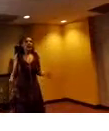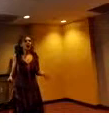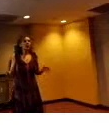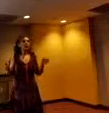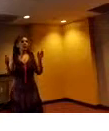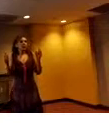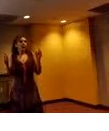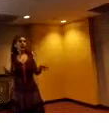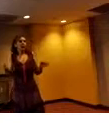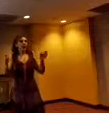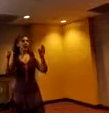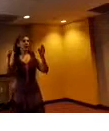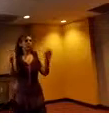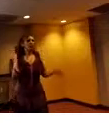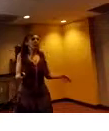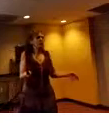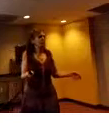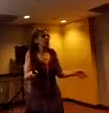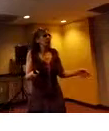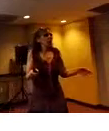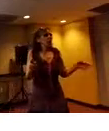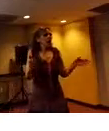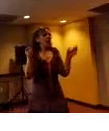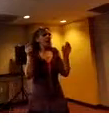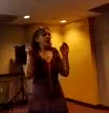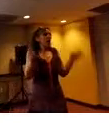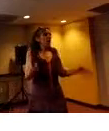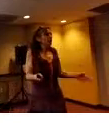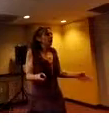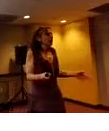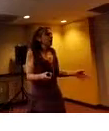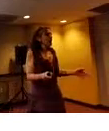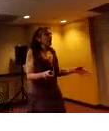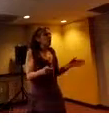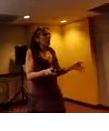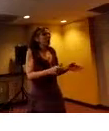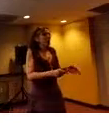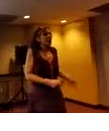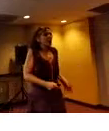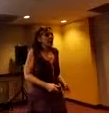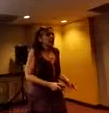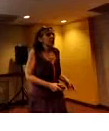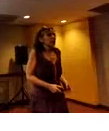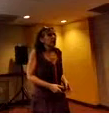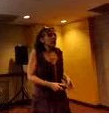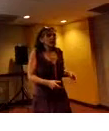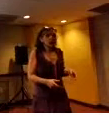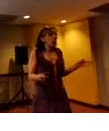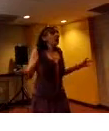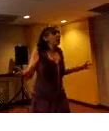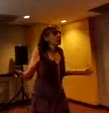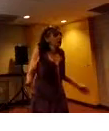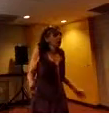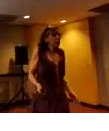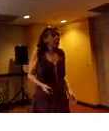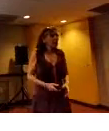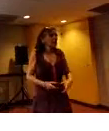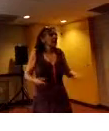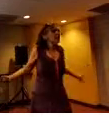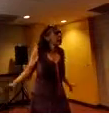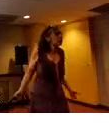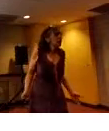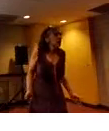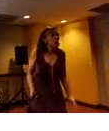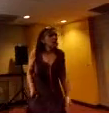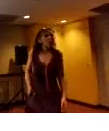I cannot have an experience that is comfortable the way that I did 20 years ago, much